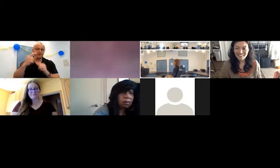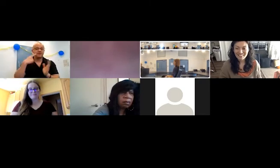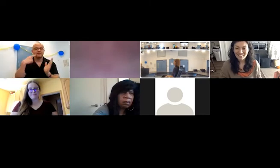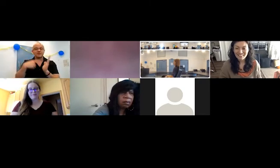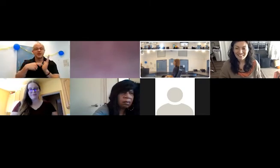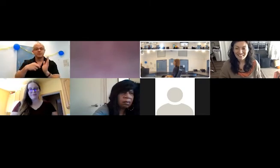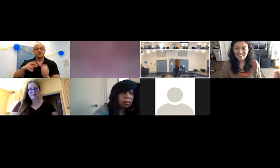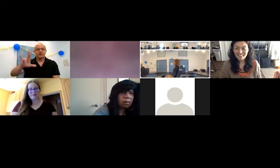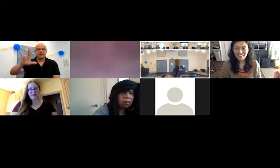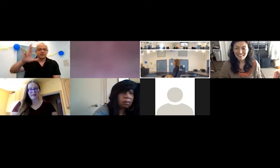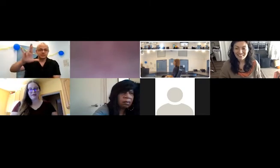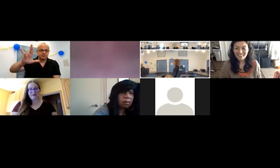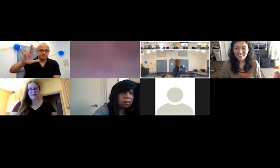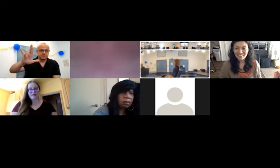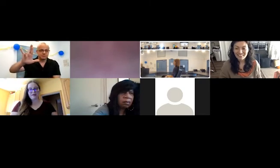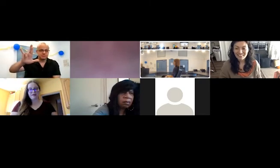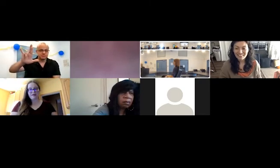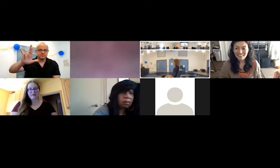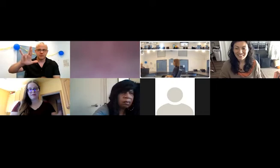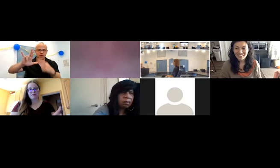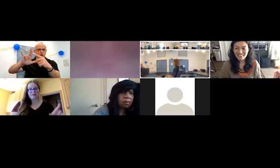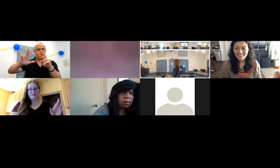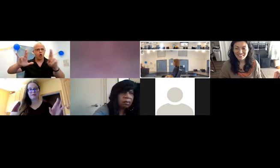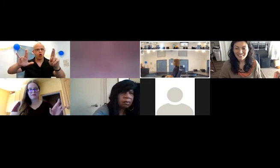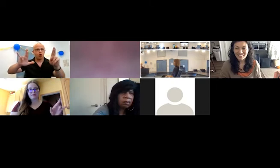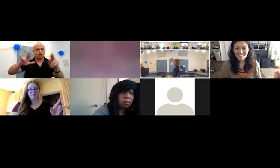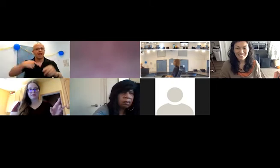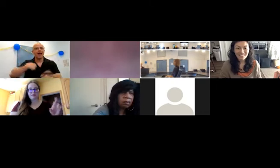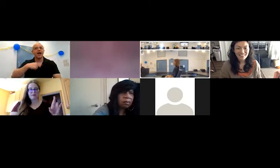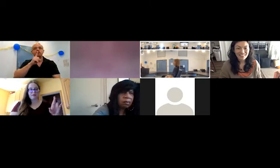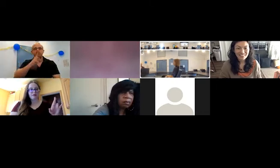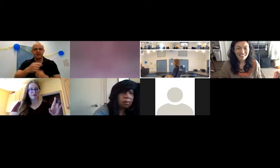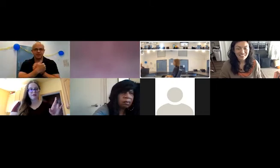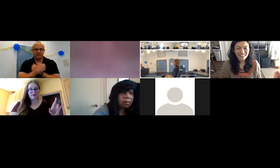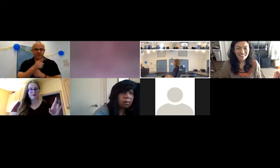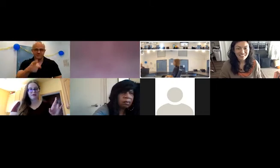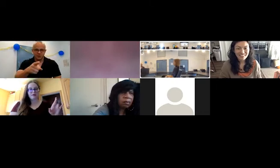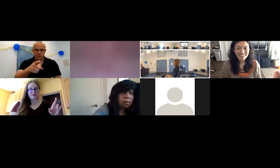Some deaf people tend to exaggerate and they add the